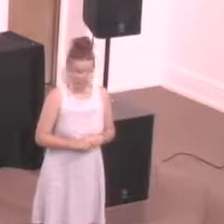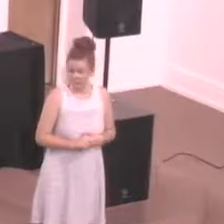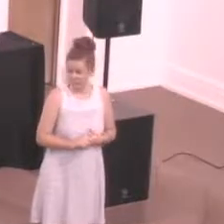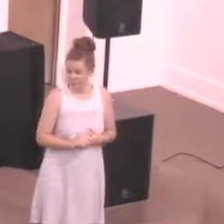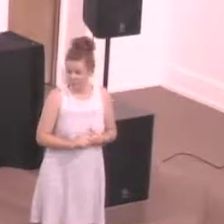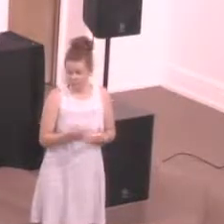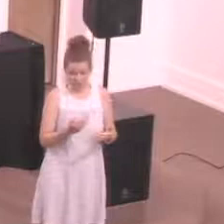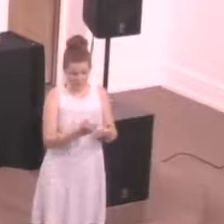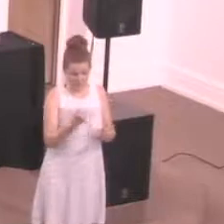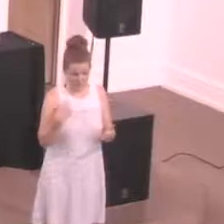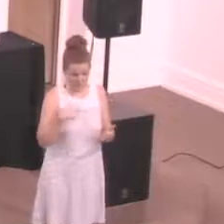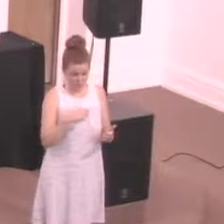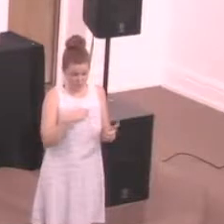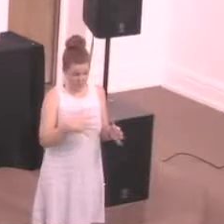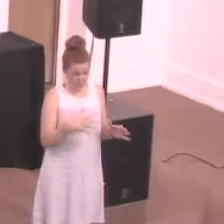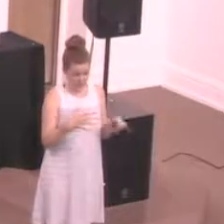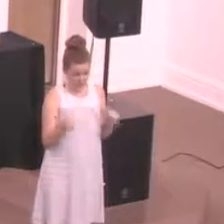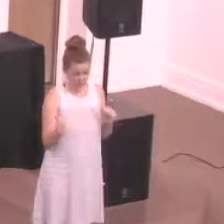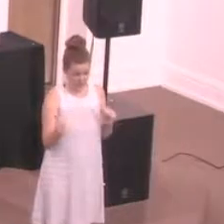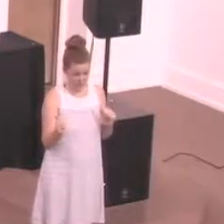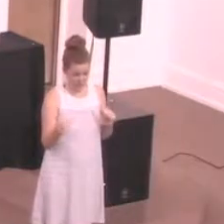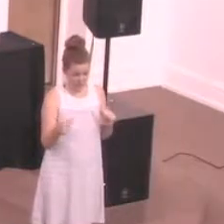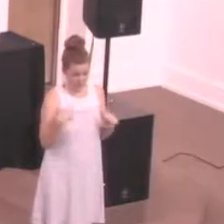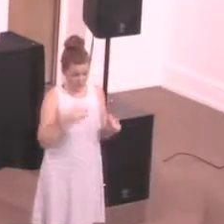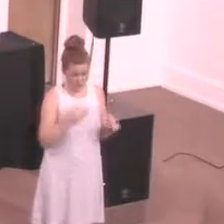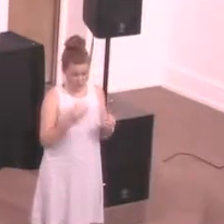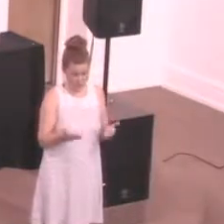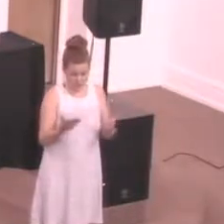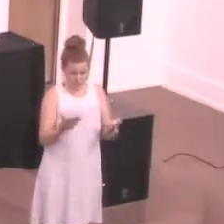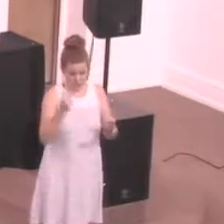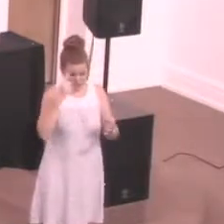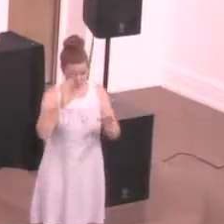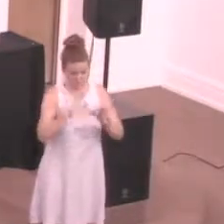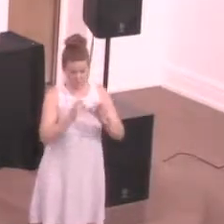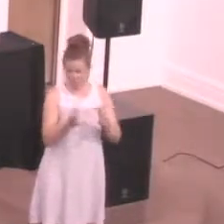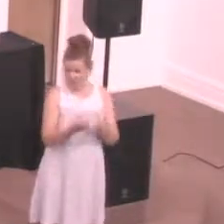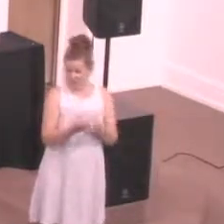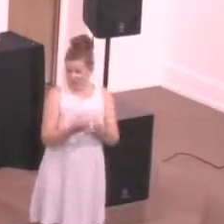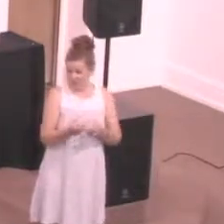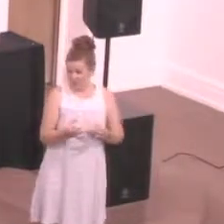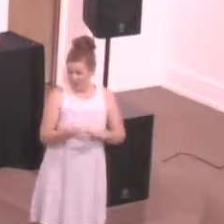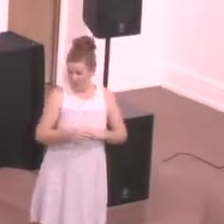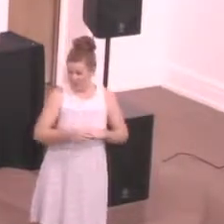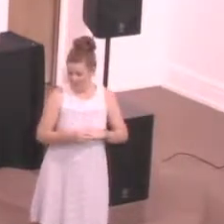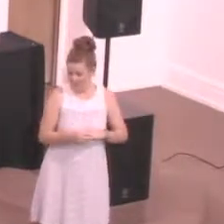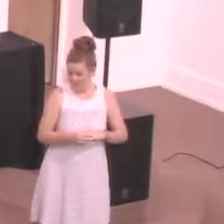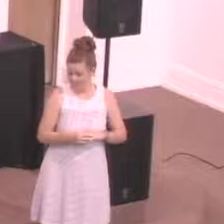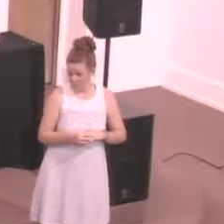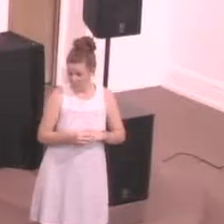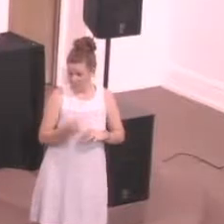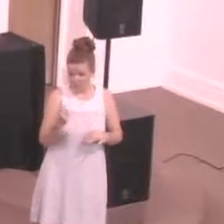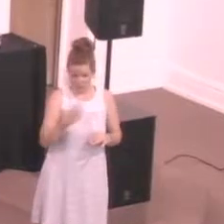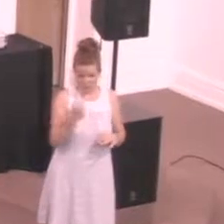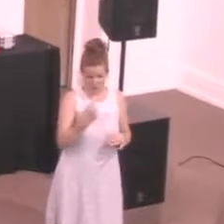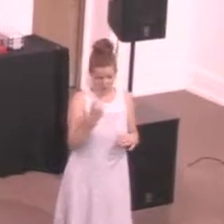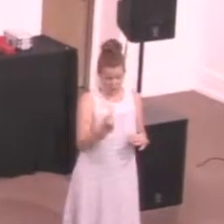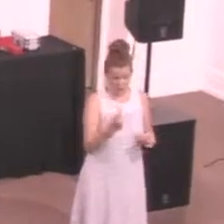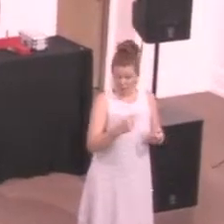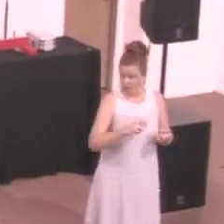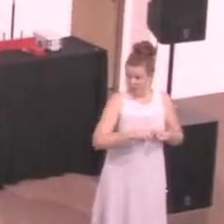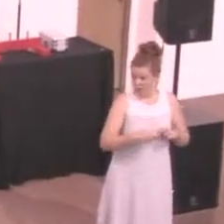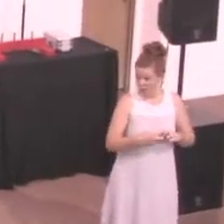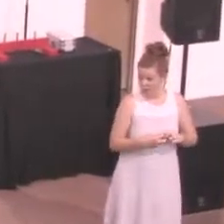So before we get out of here, we are going to take up an offering for the family. Okay? Now, there was only one